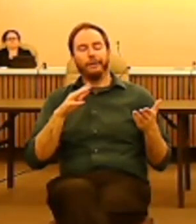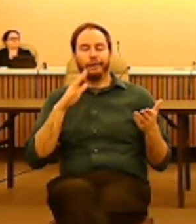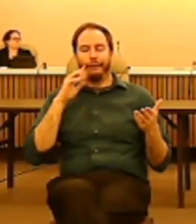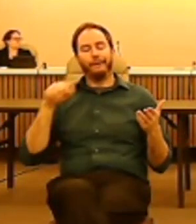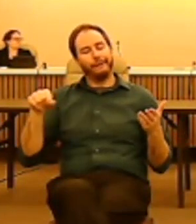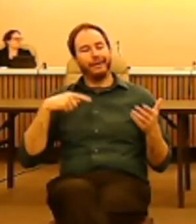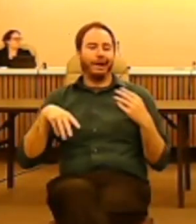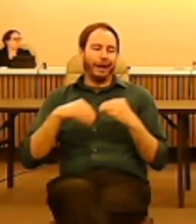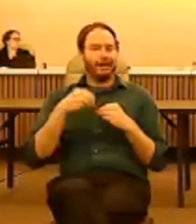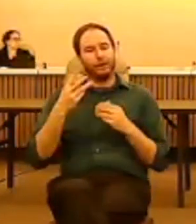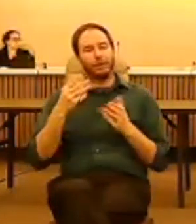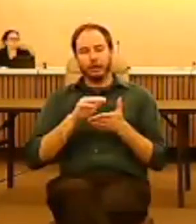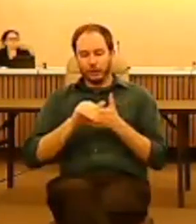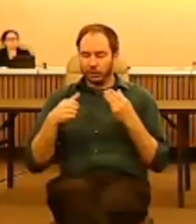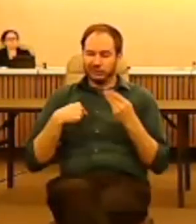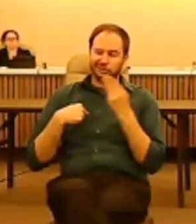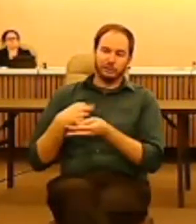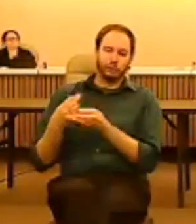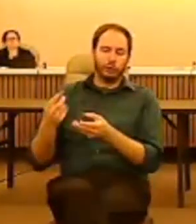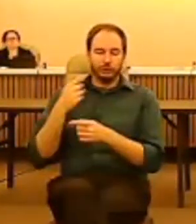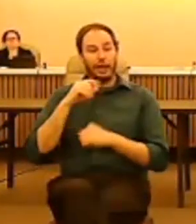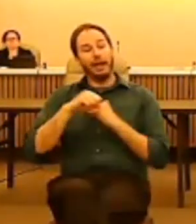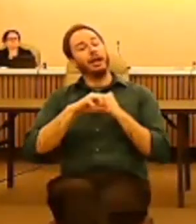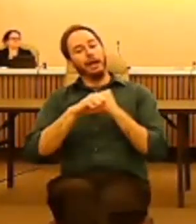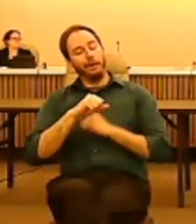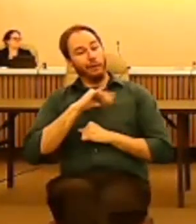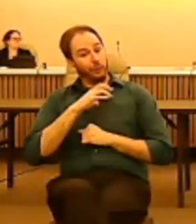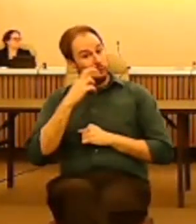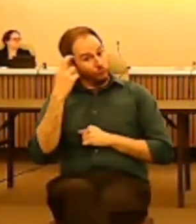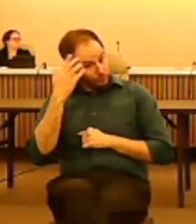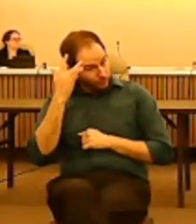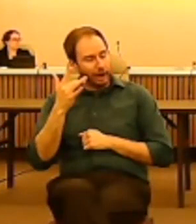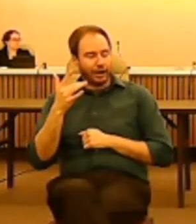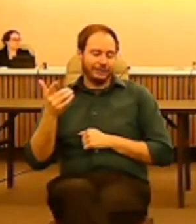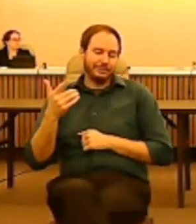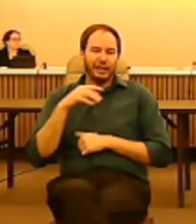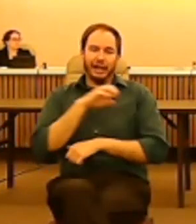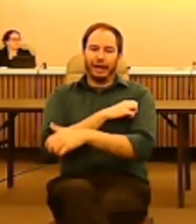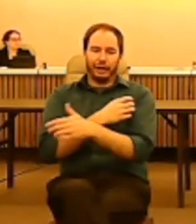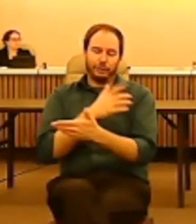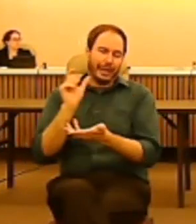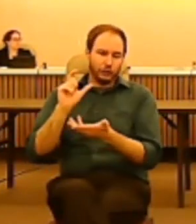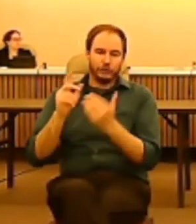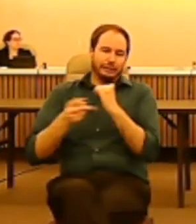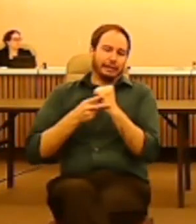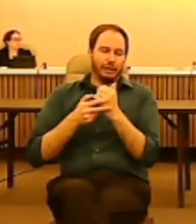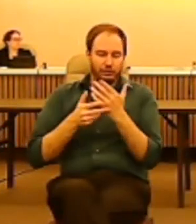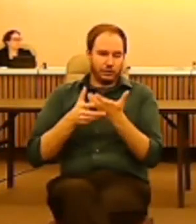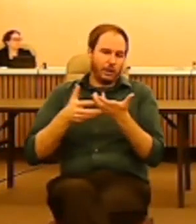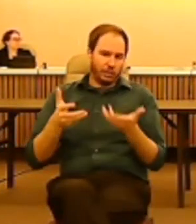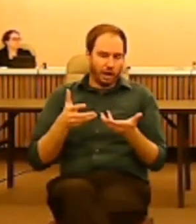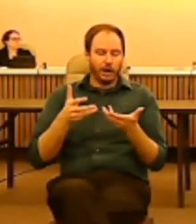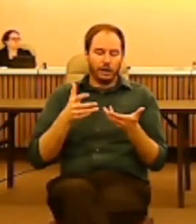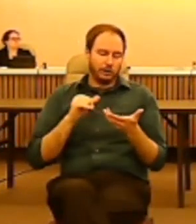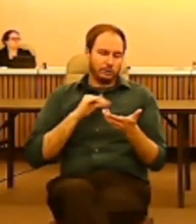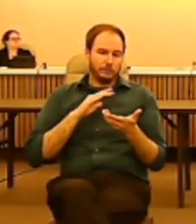couple $1,000s more, but they can talk about, here's the additional energy savings you're going to get. So it's going to